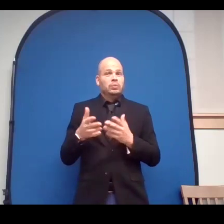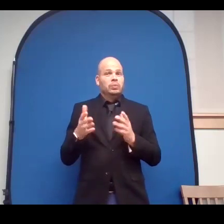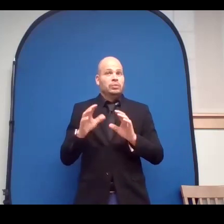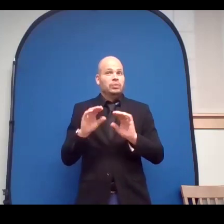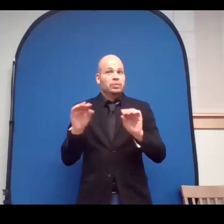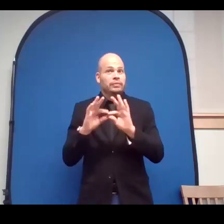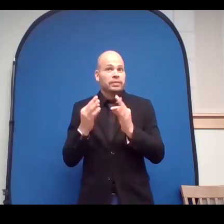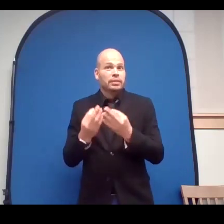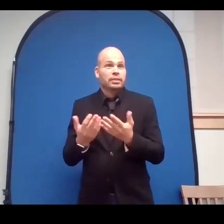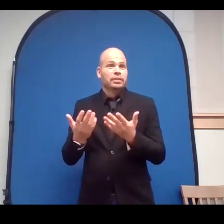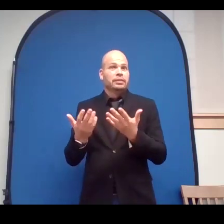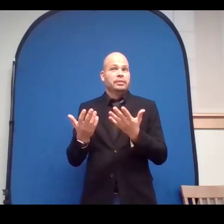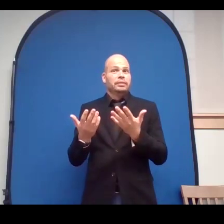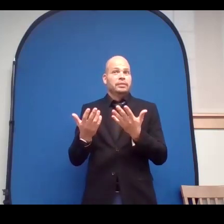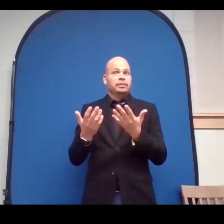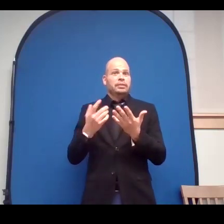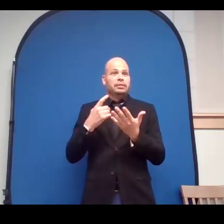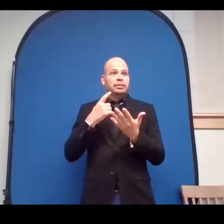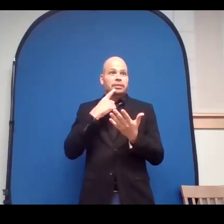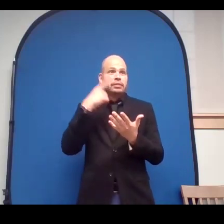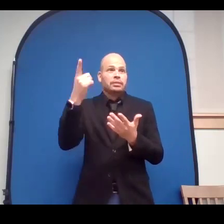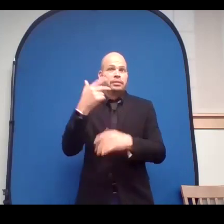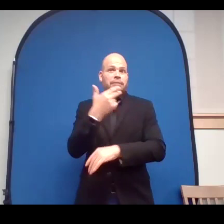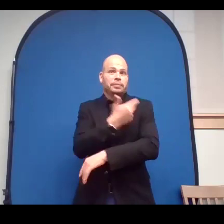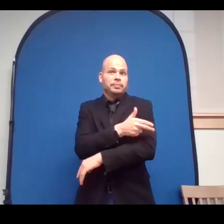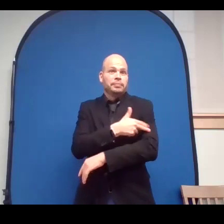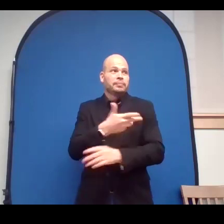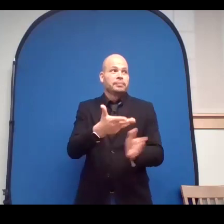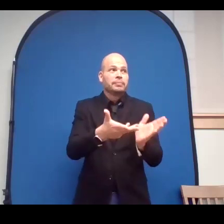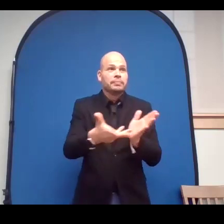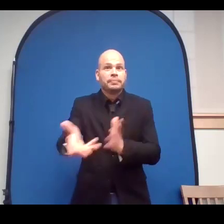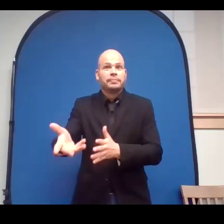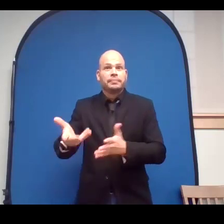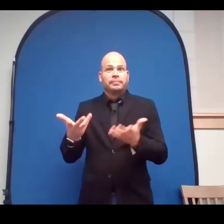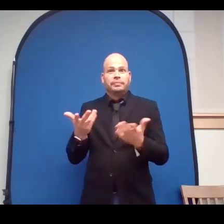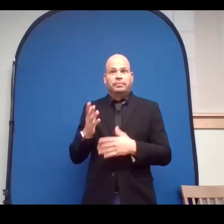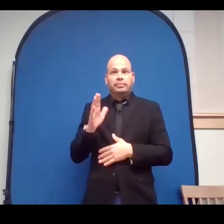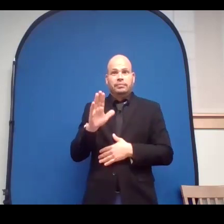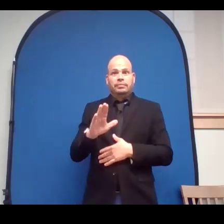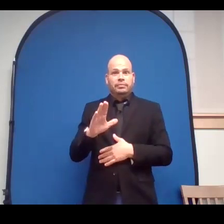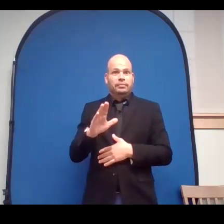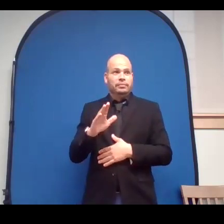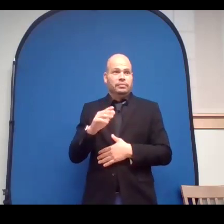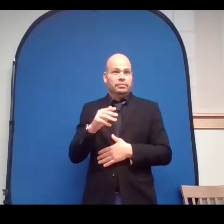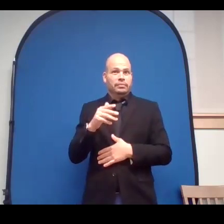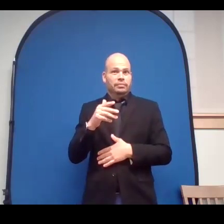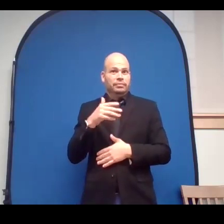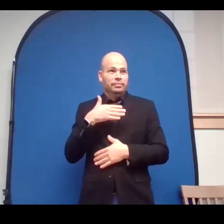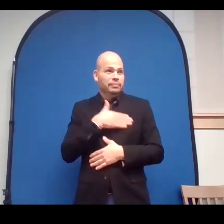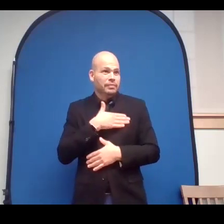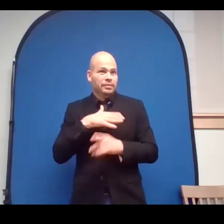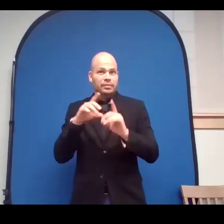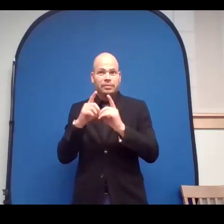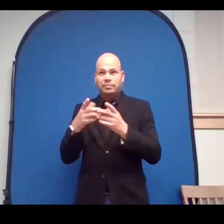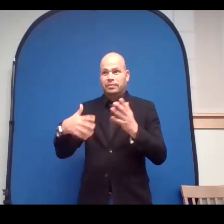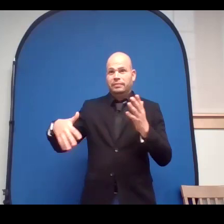my understanding. And that the Sheriff's County agreed to inform us if he wasn't voluntarily, that we were